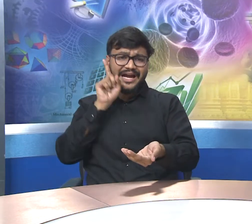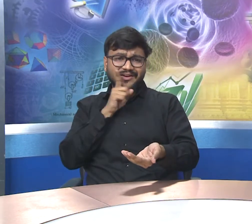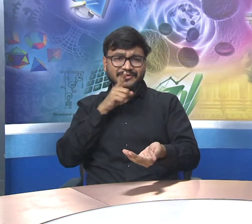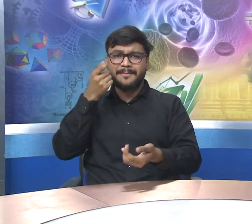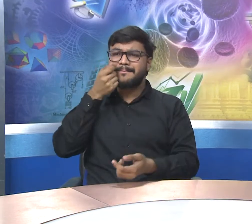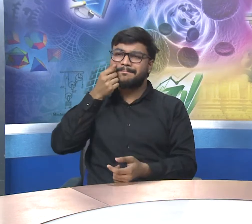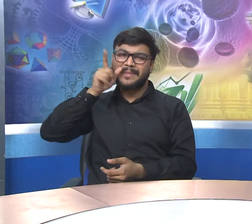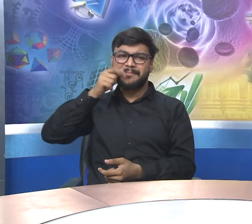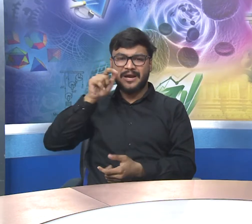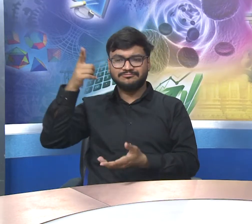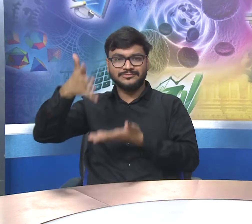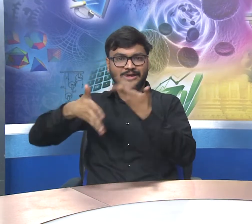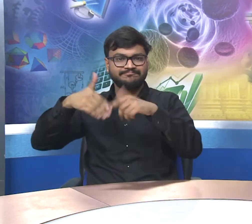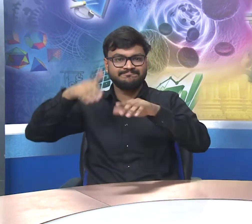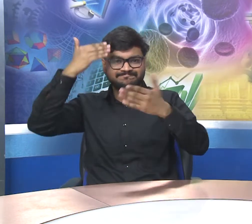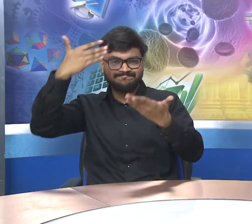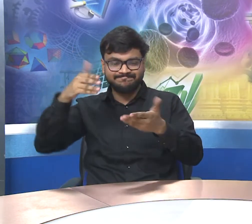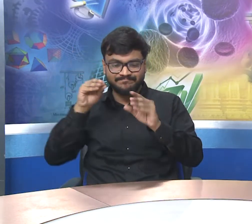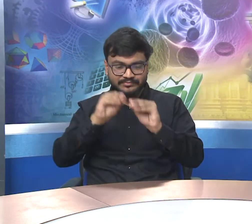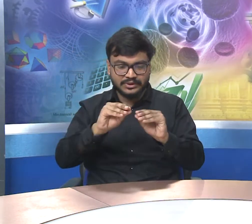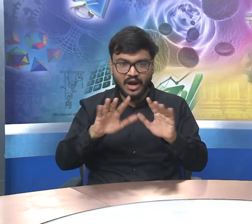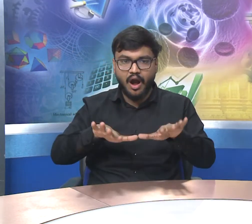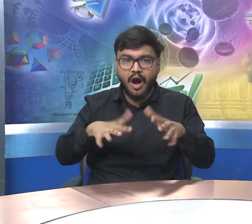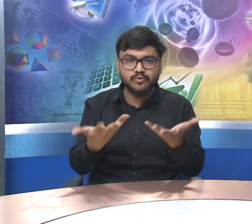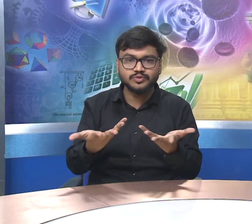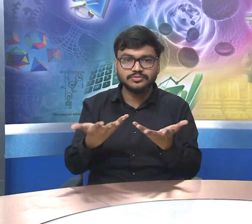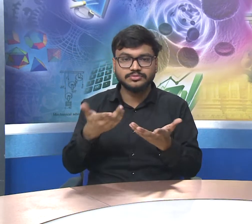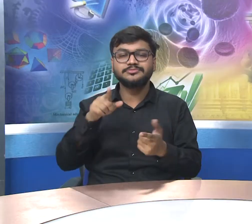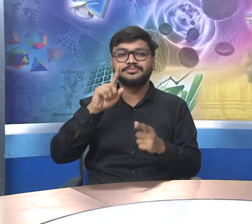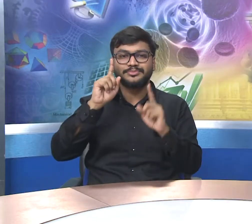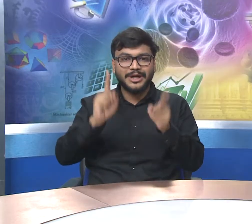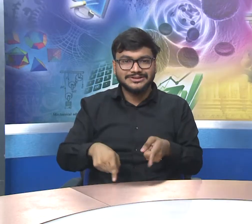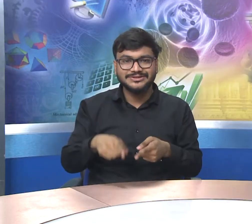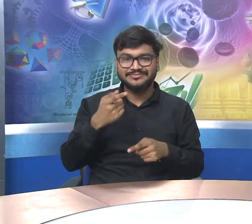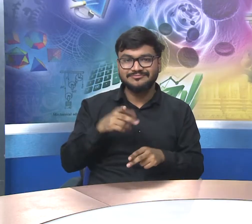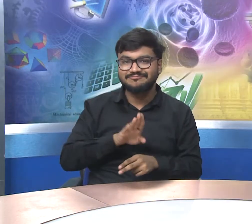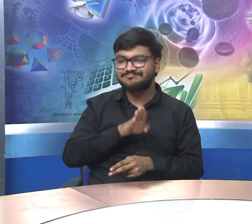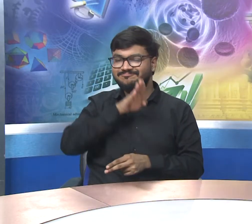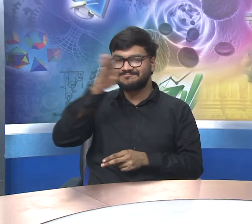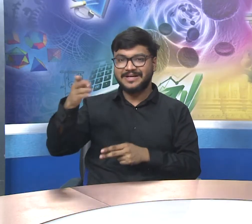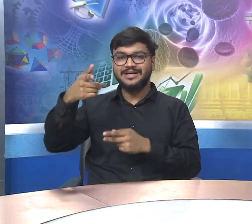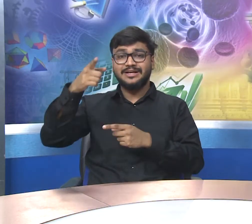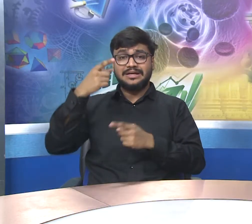language. This group includes parents of deaf children.